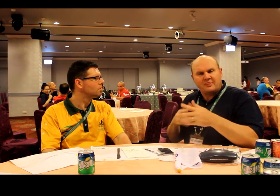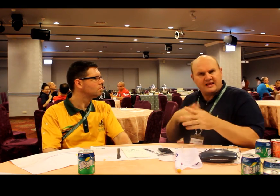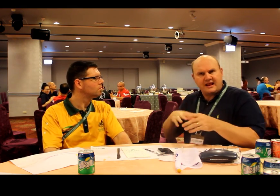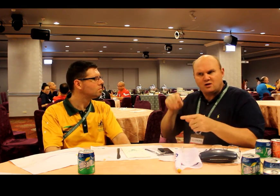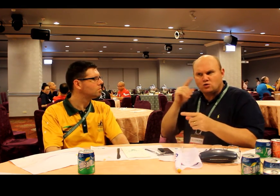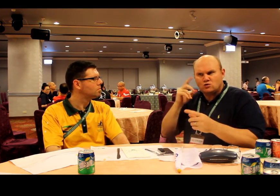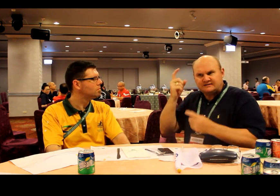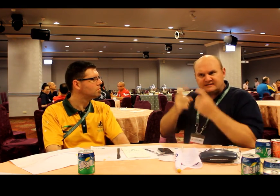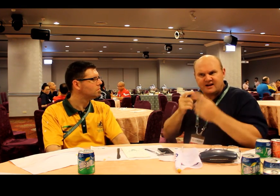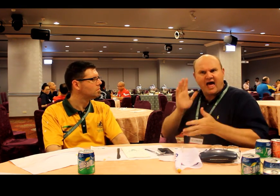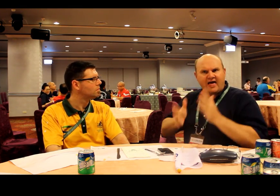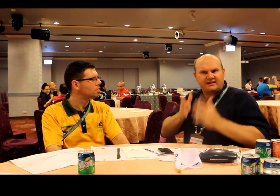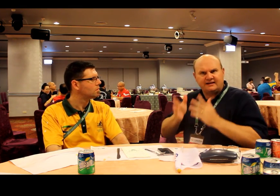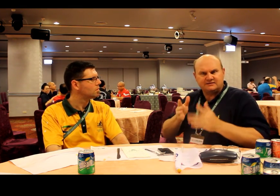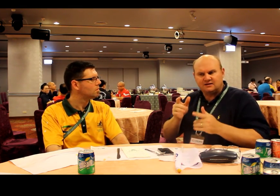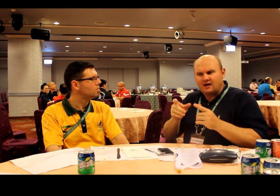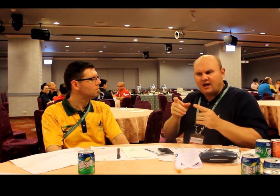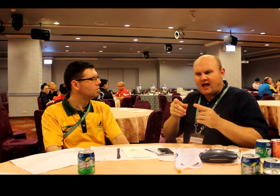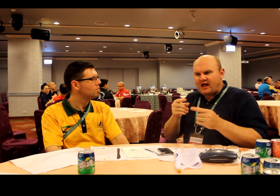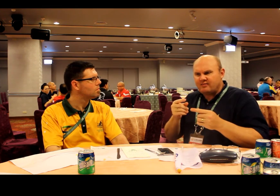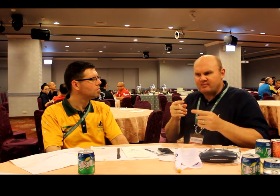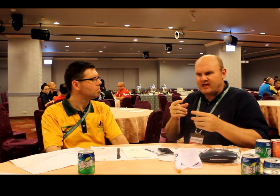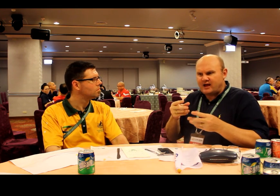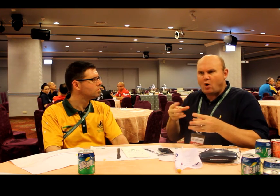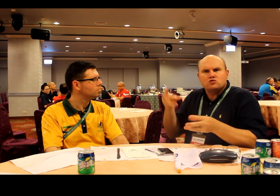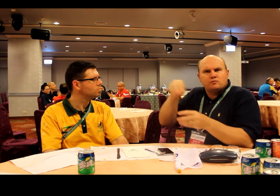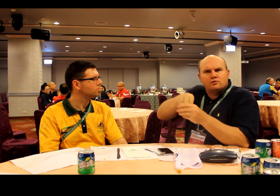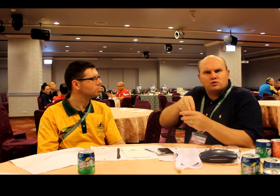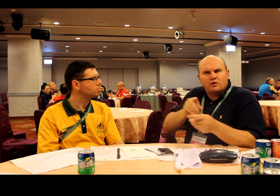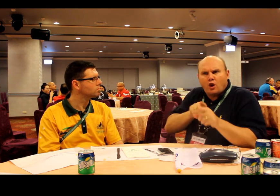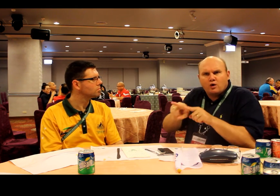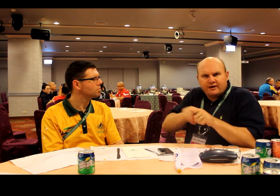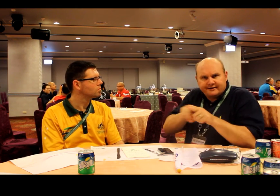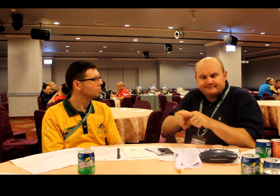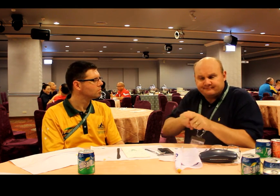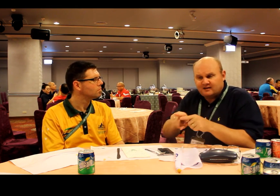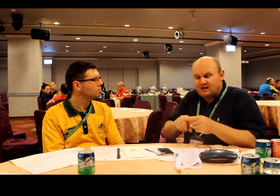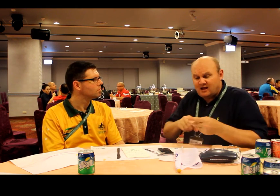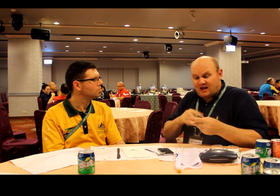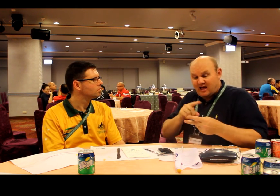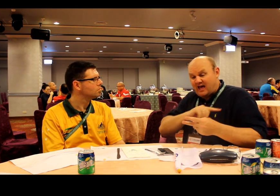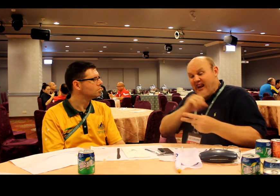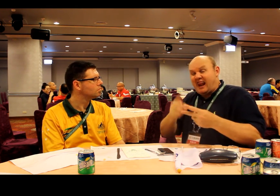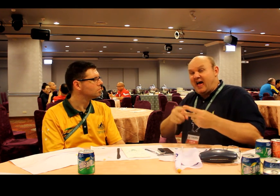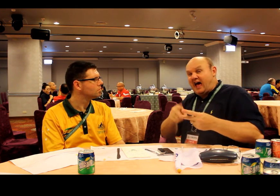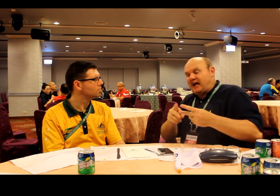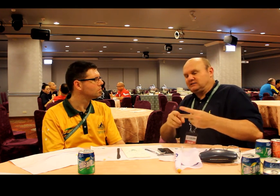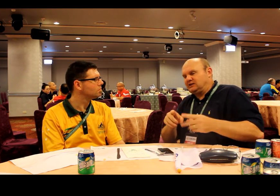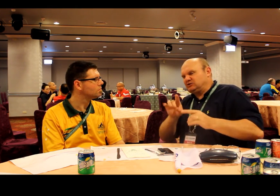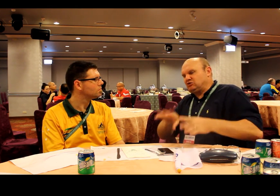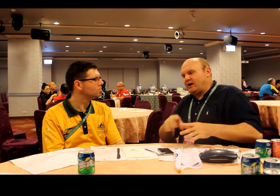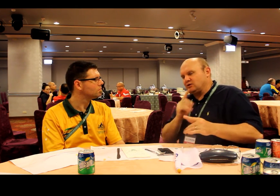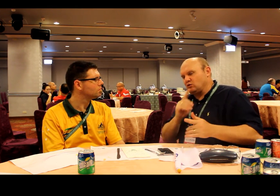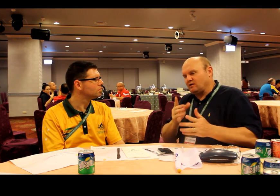So they've accepted the need to consider athletes' needs and their contribution in the learning process. And last of